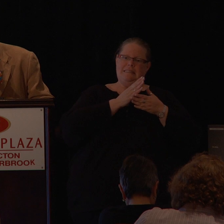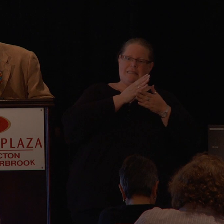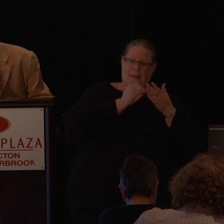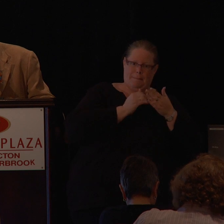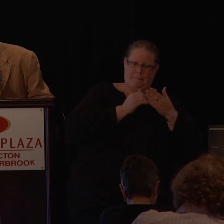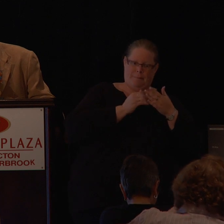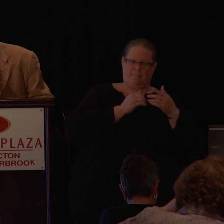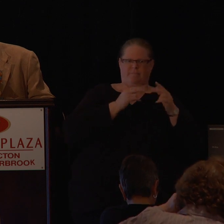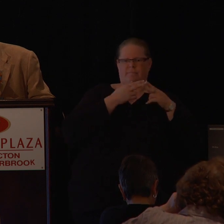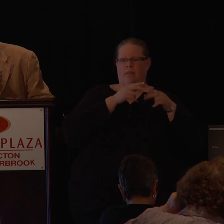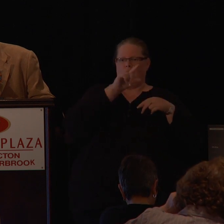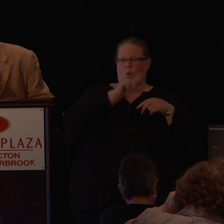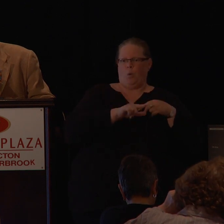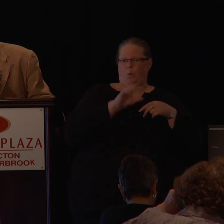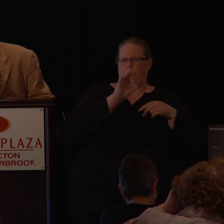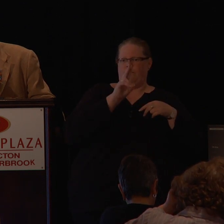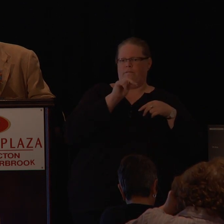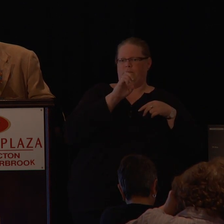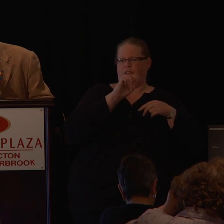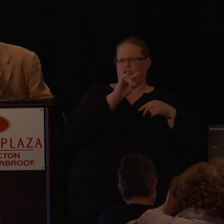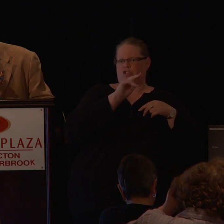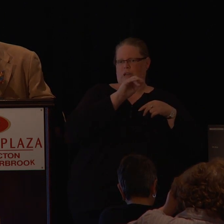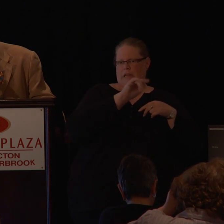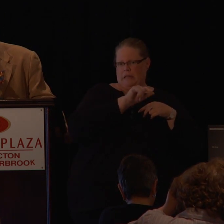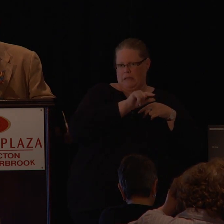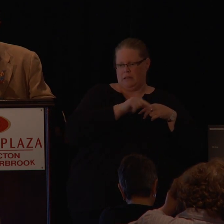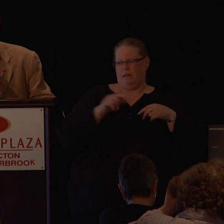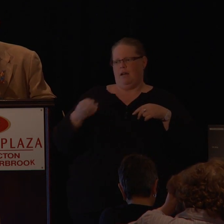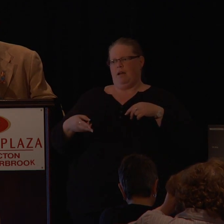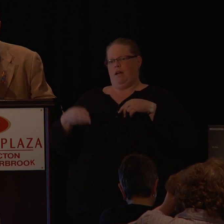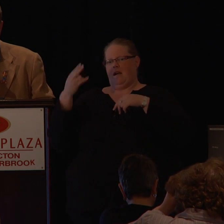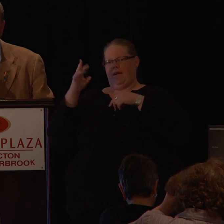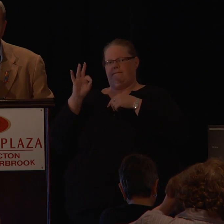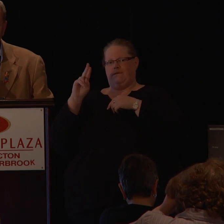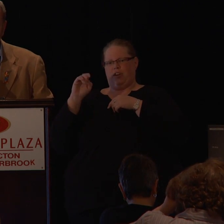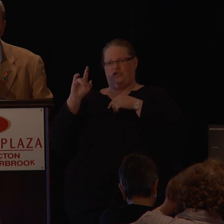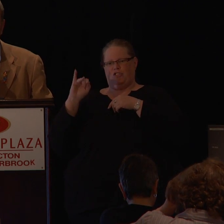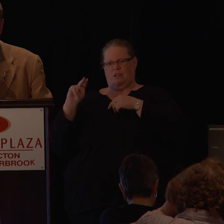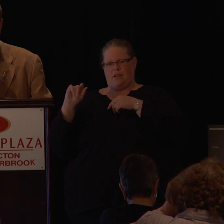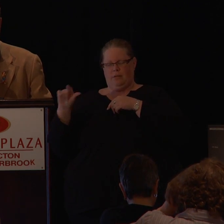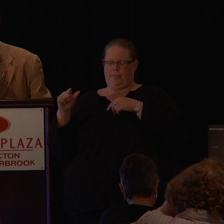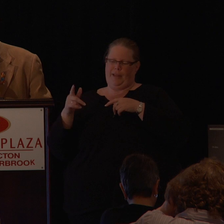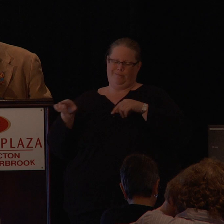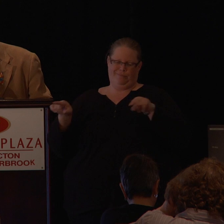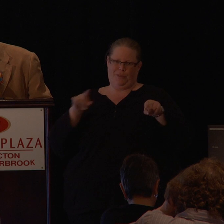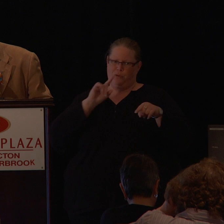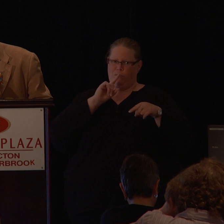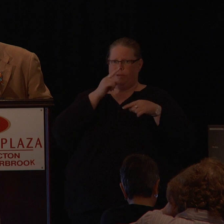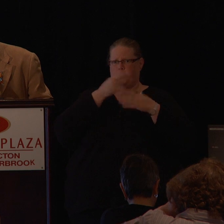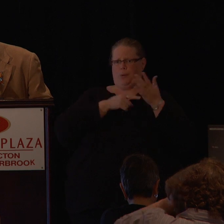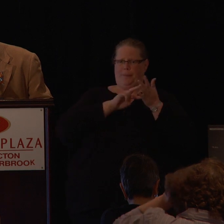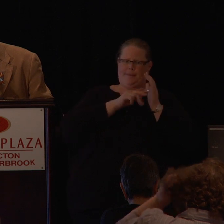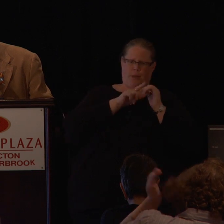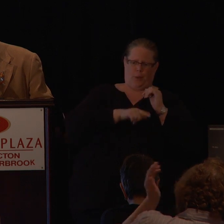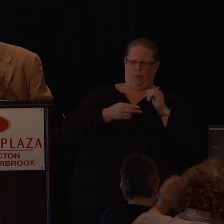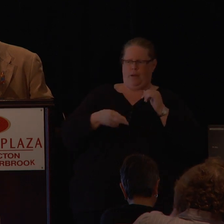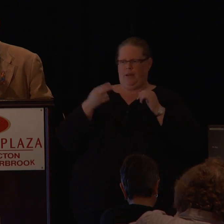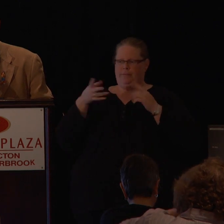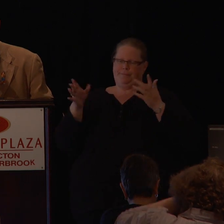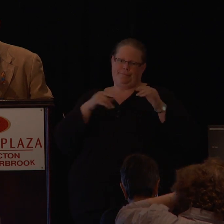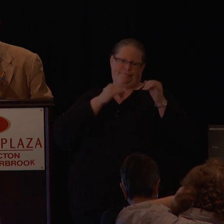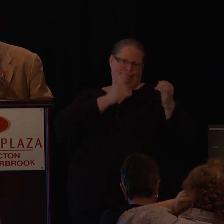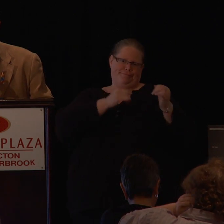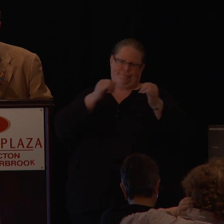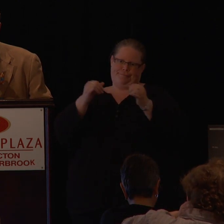low-functioning and high-functioning autism, although that's, like everything with autism, tends to be a matter of considerable debate. But certainly cognitive levels